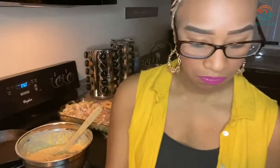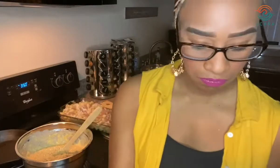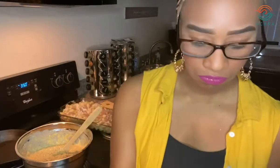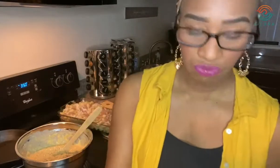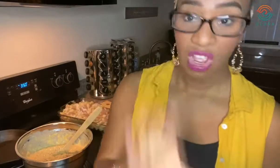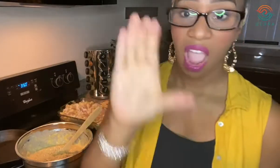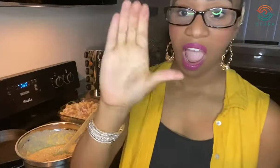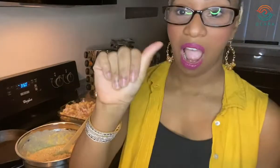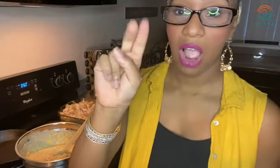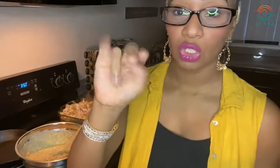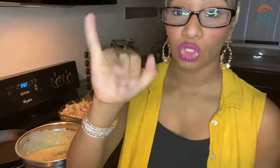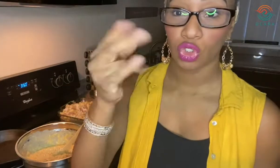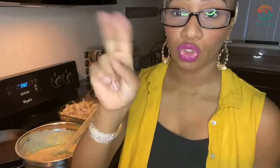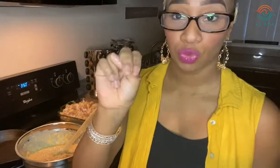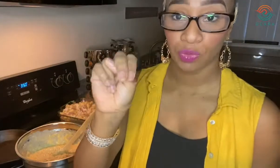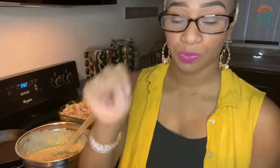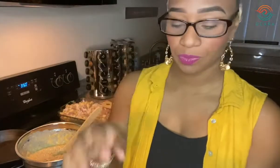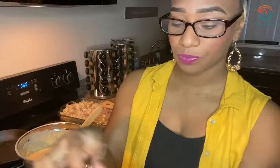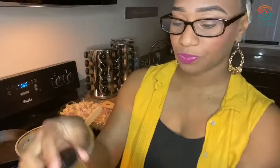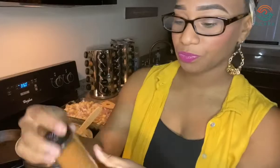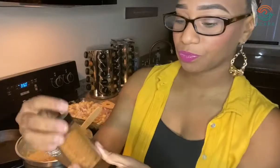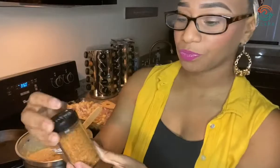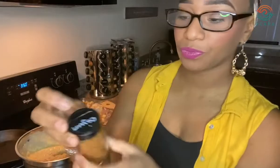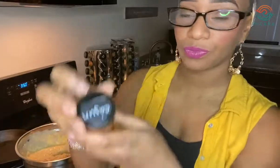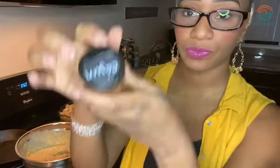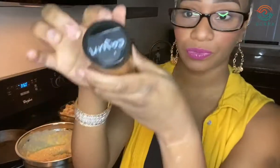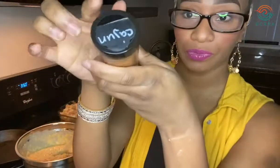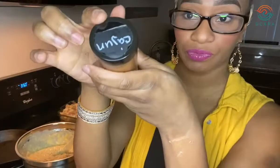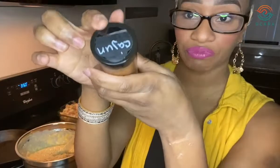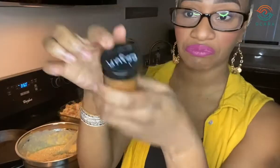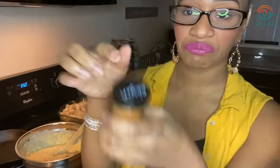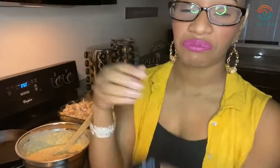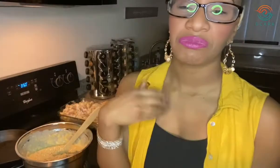After adding that 1 teaspoon, I'll add in the Cajun pepper.